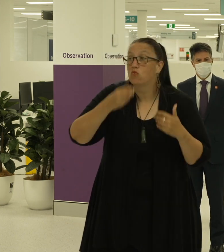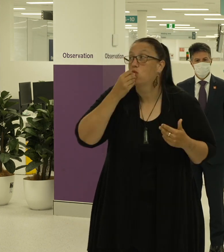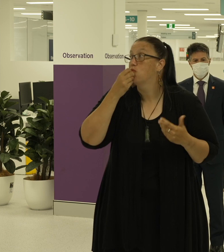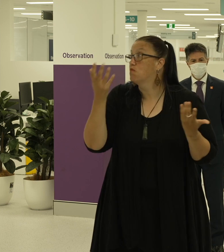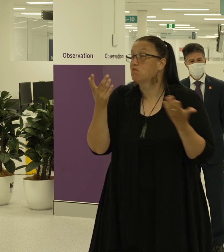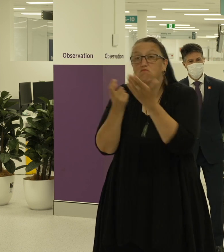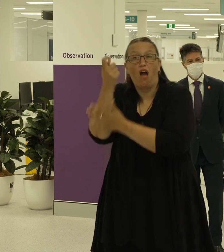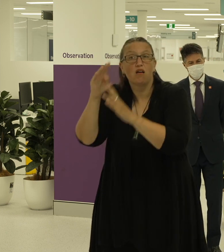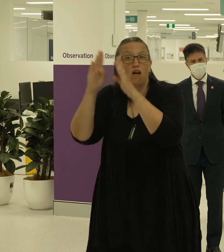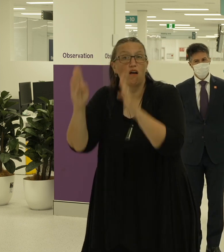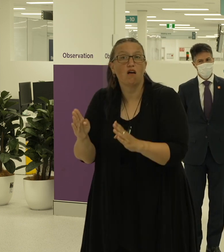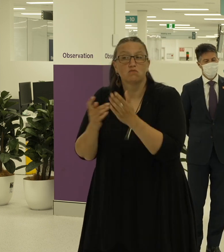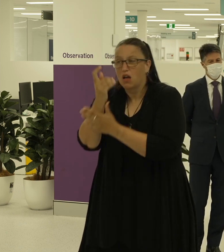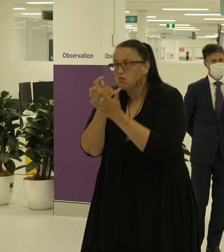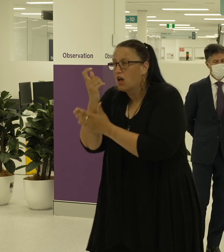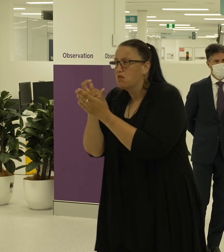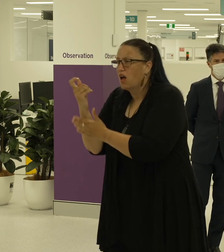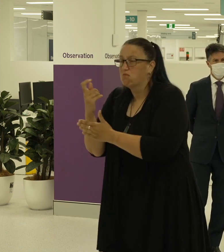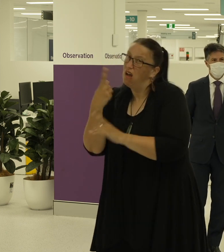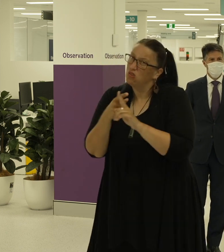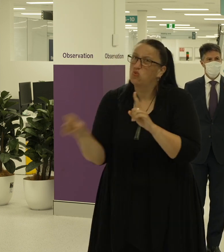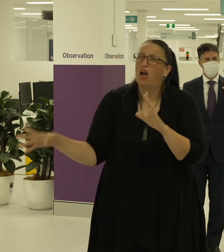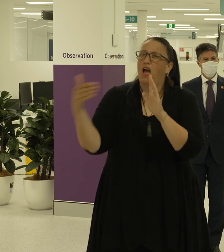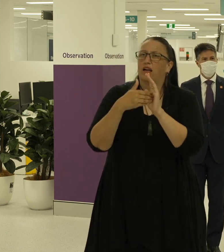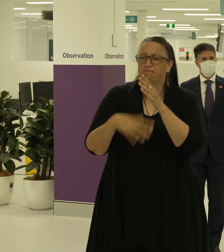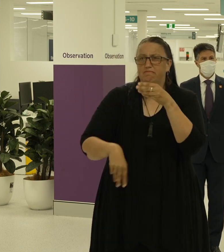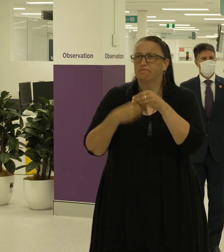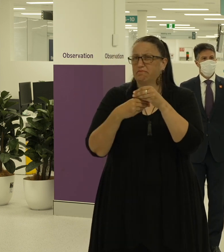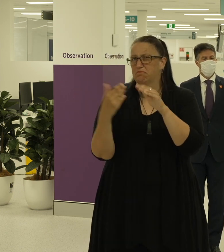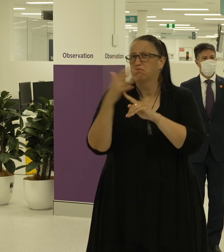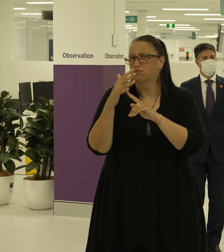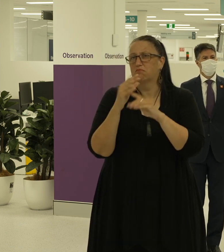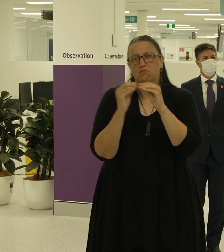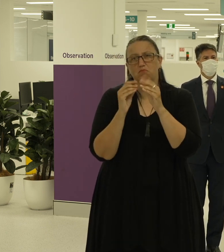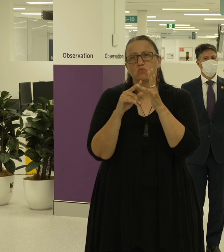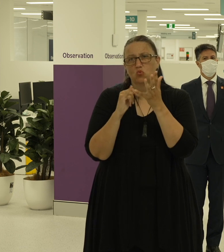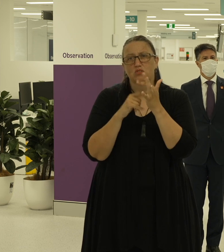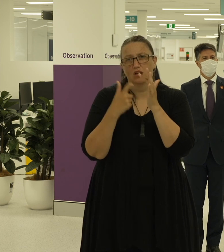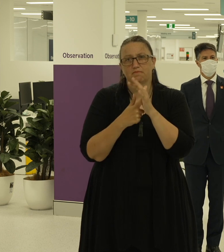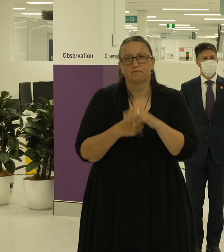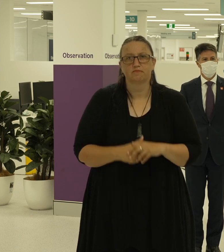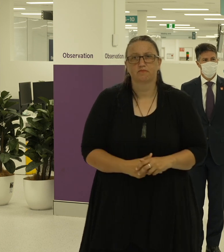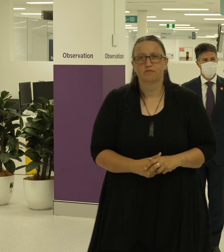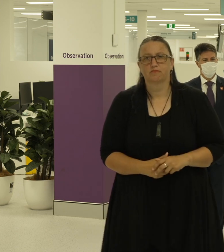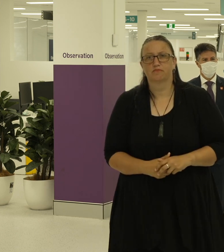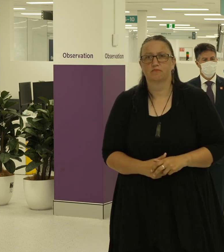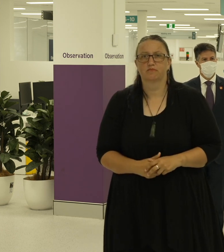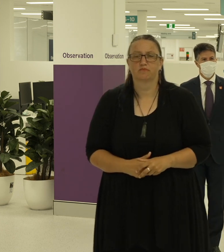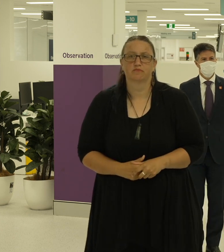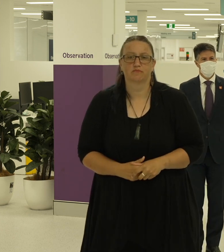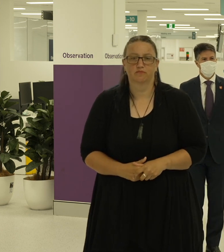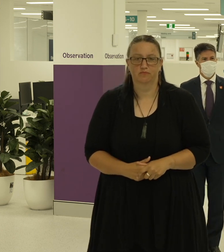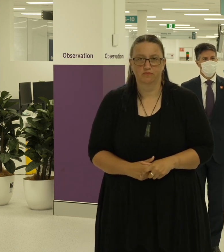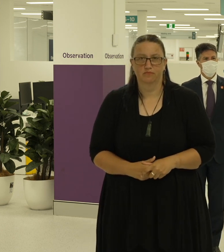and get a booster so you can do all those other things. Minister, Yes, James. rates of booster dose in New South Wales